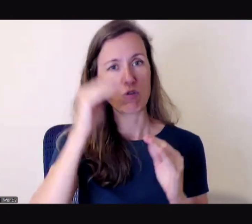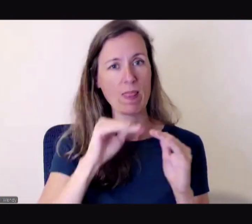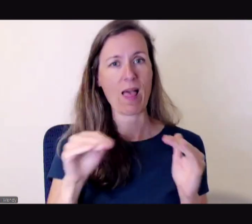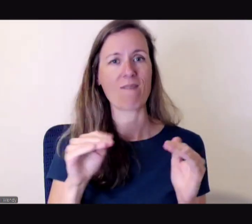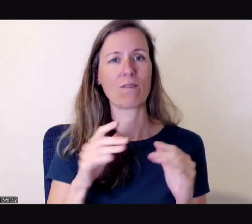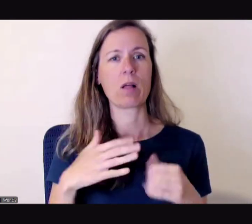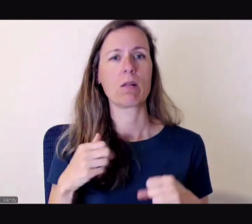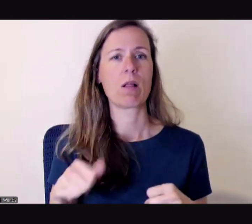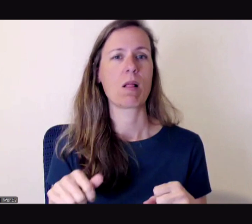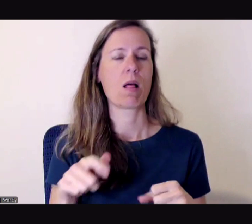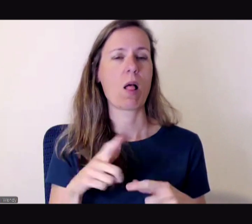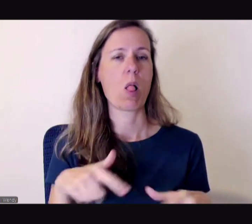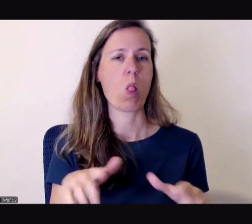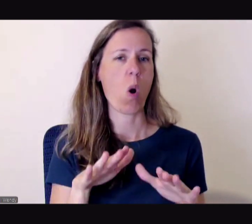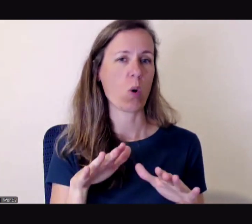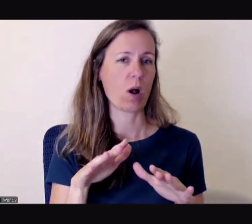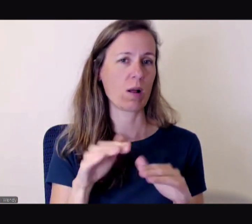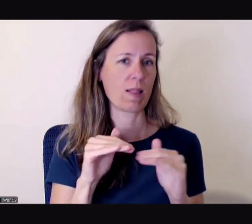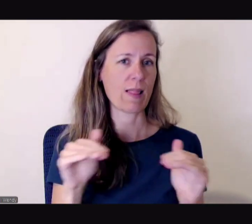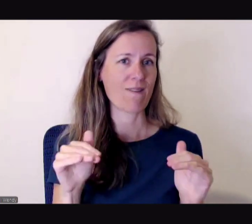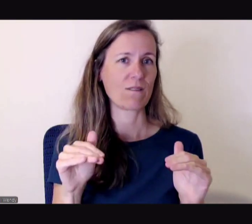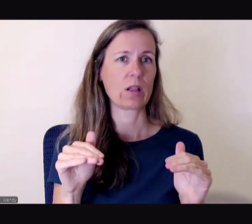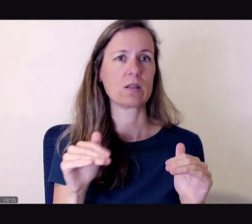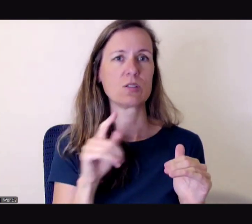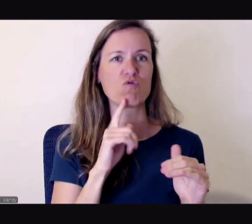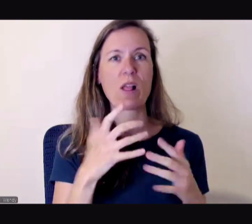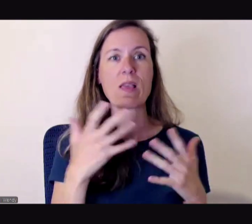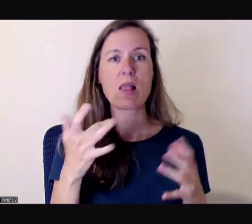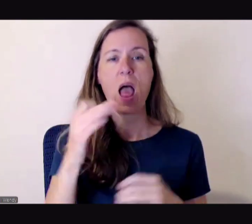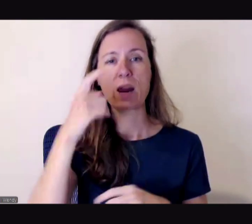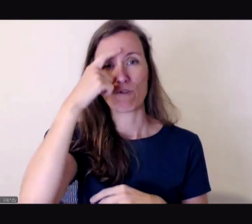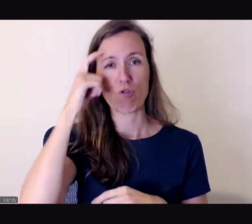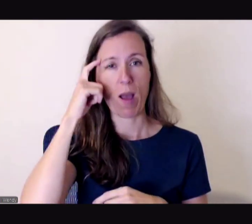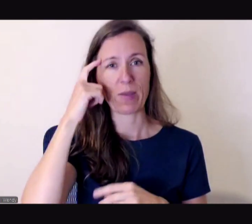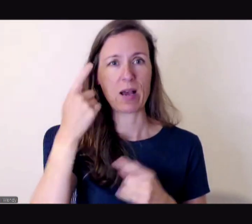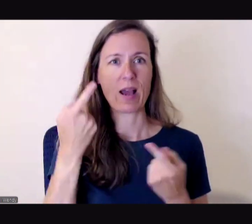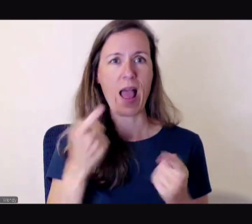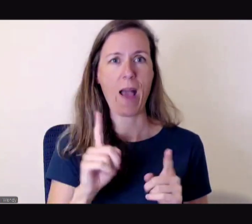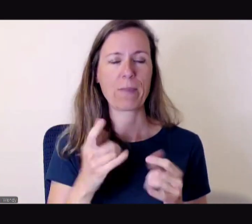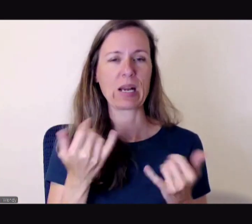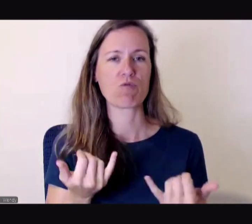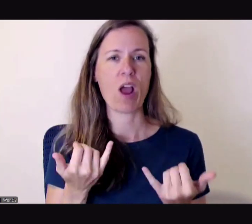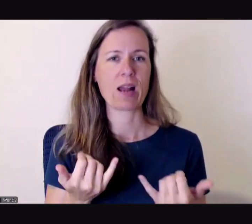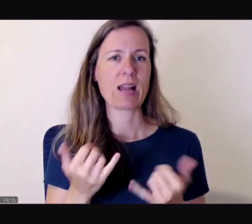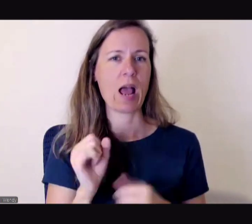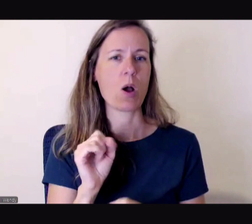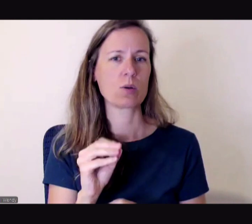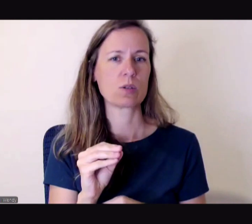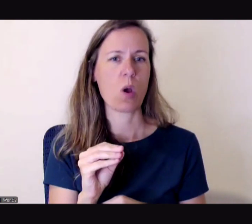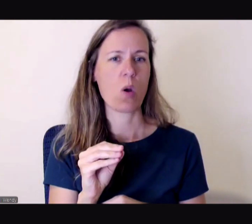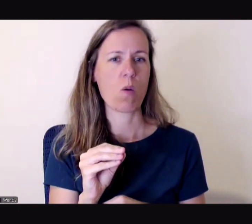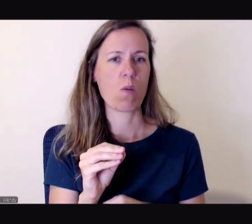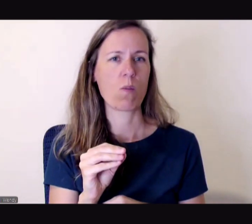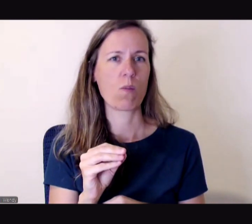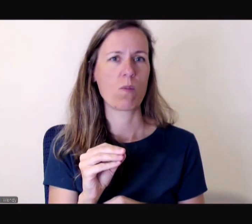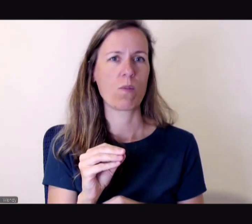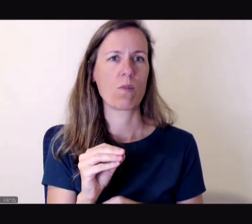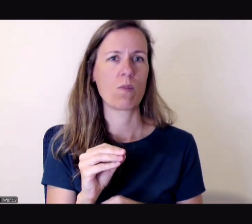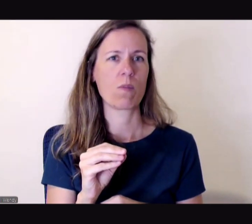level. It's a lot of trauma that is happening right now. So we need to